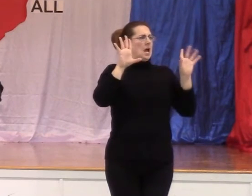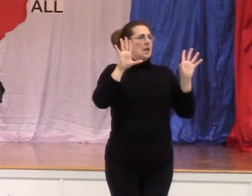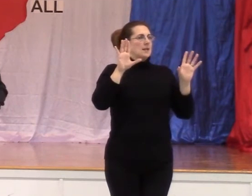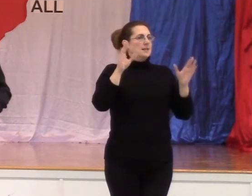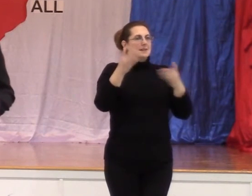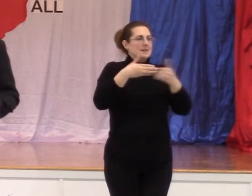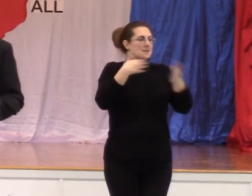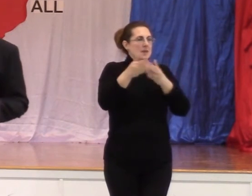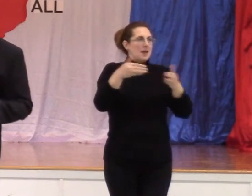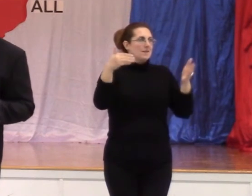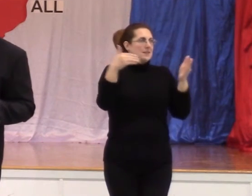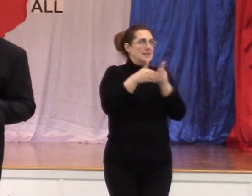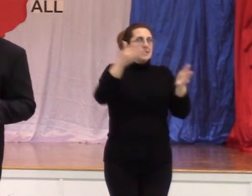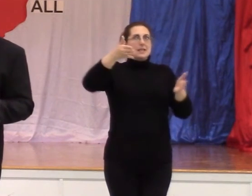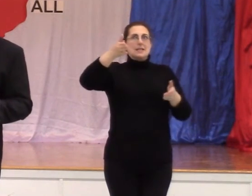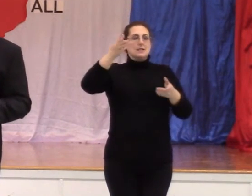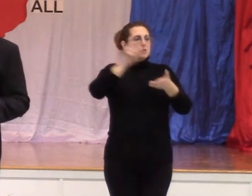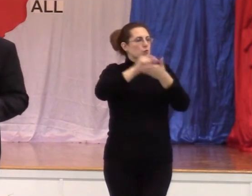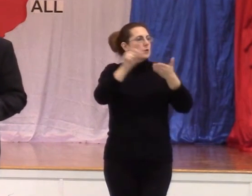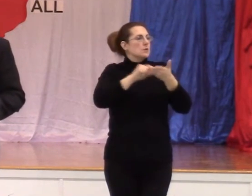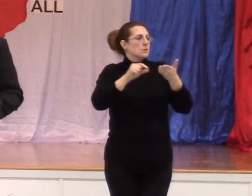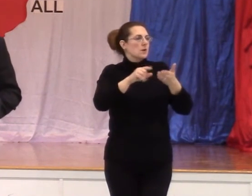to Scripture and the spoken word.